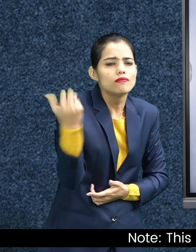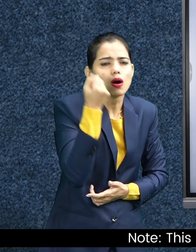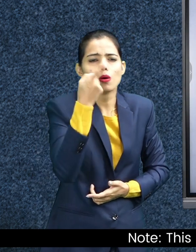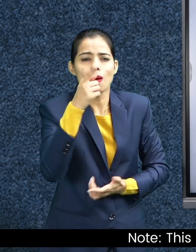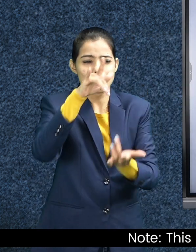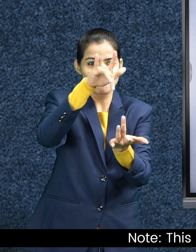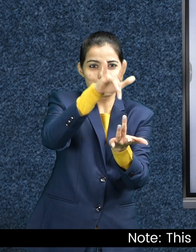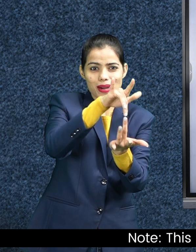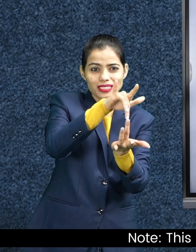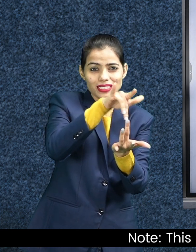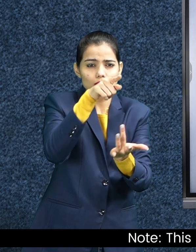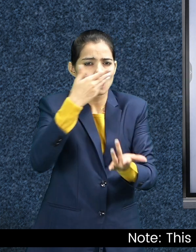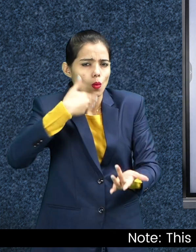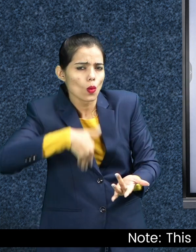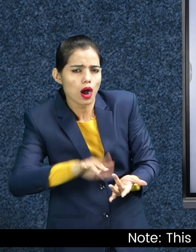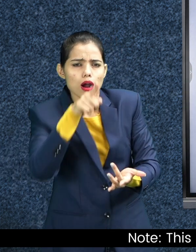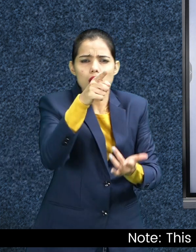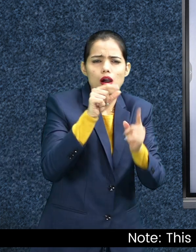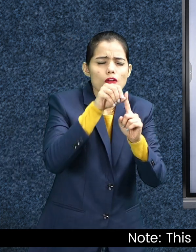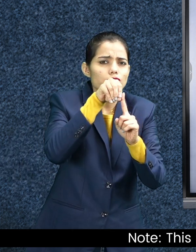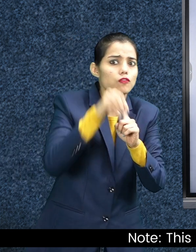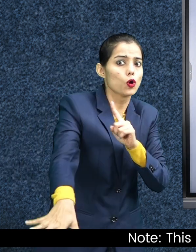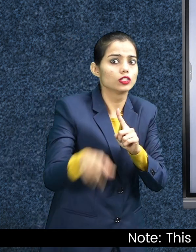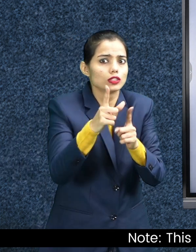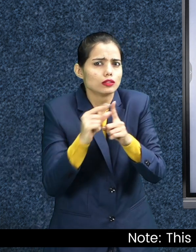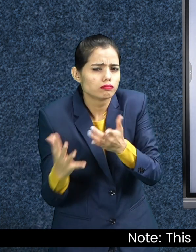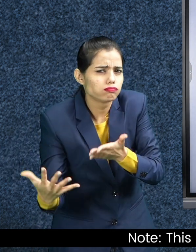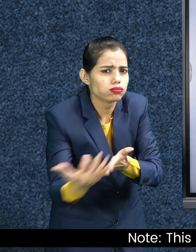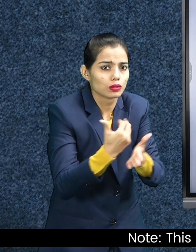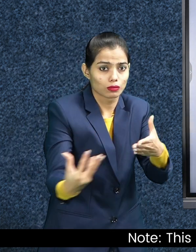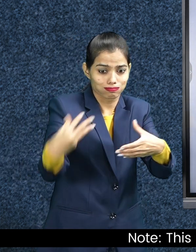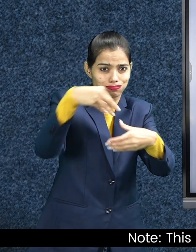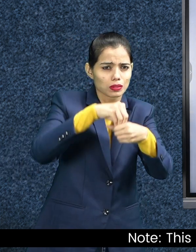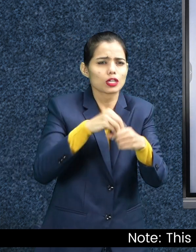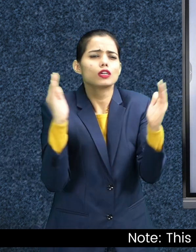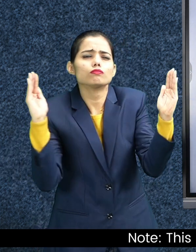Note: this method will be effective if the data set is small.